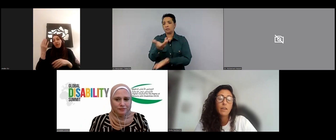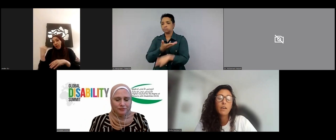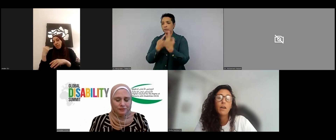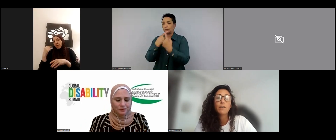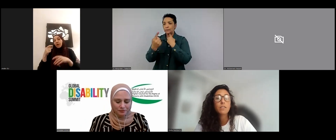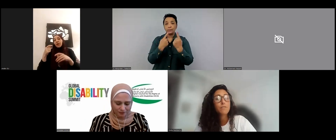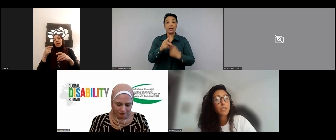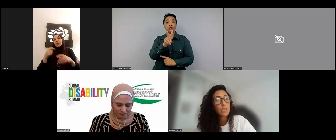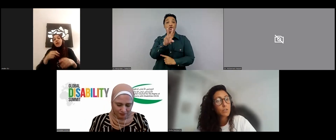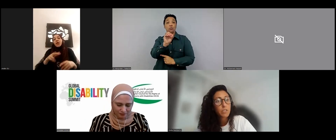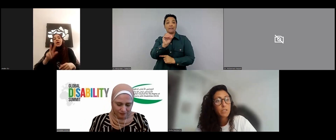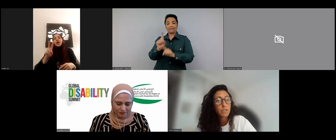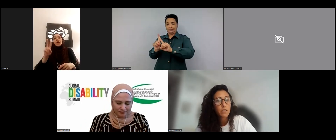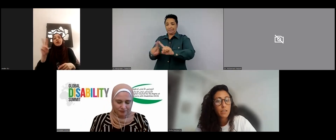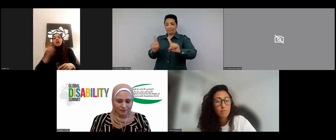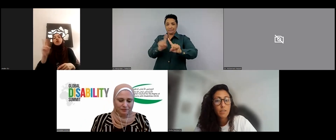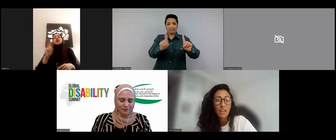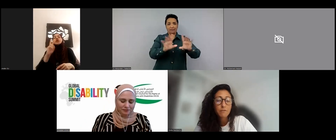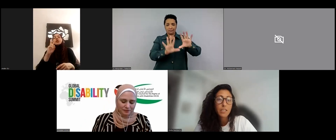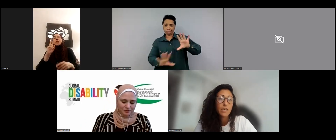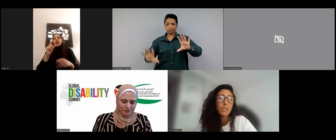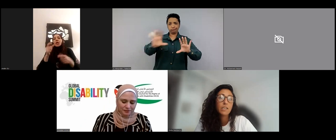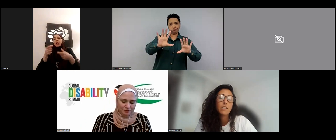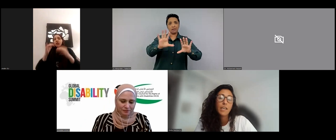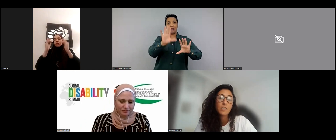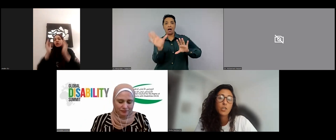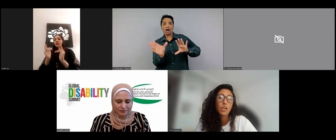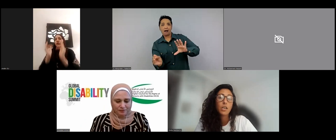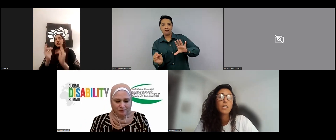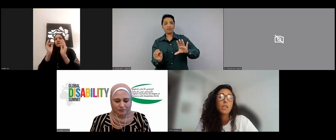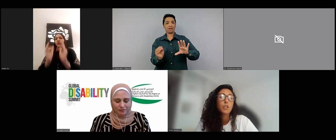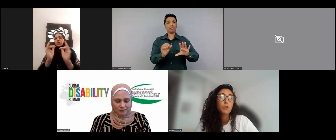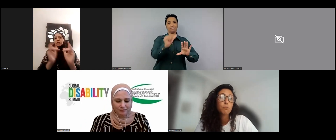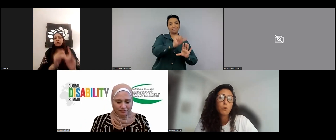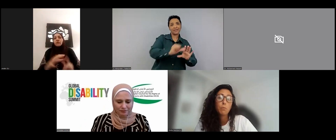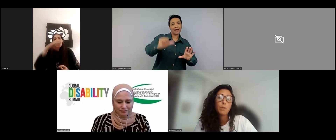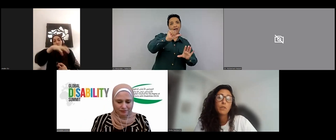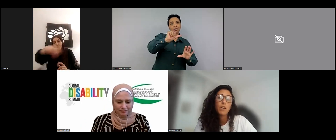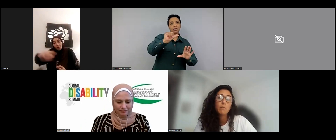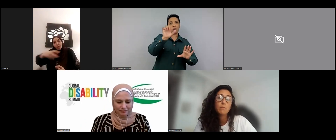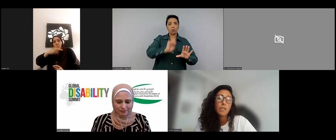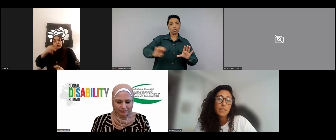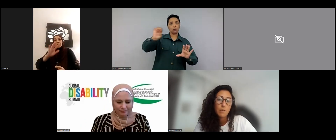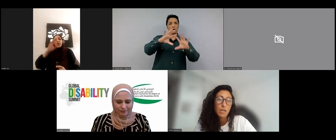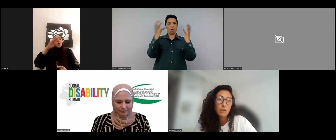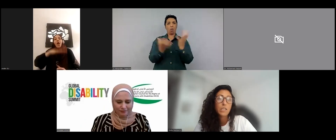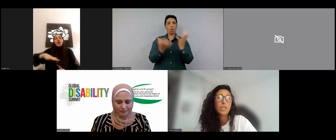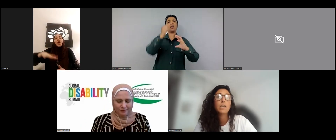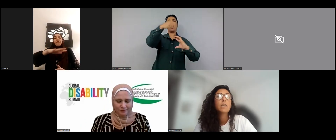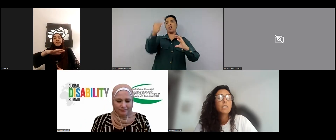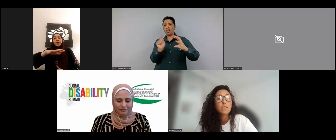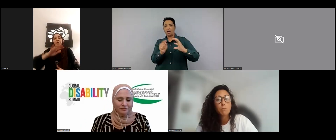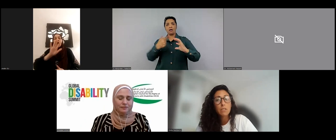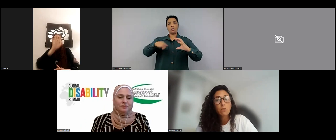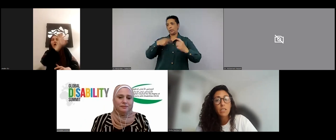in different countries in Africa, Asia, Europe, Latin